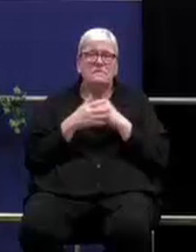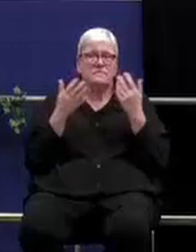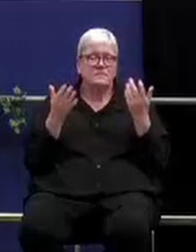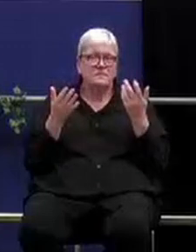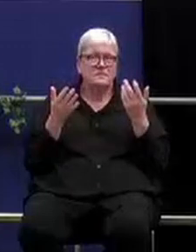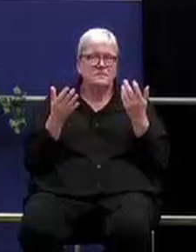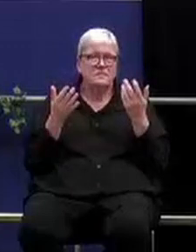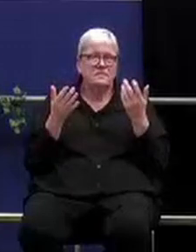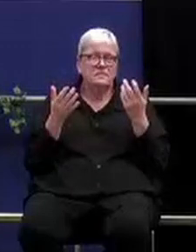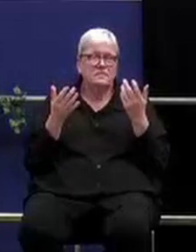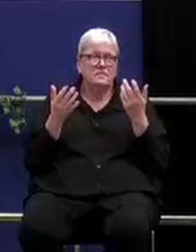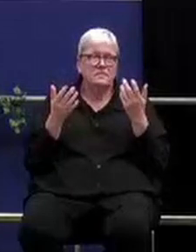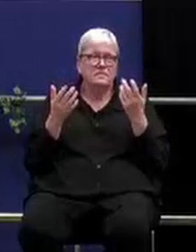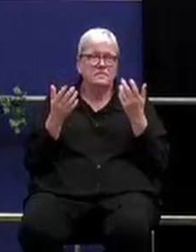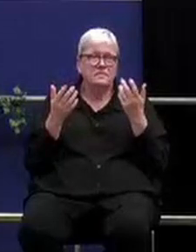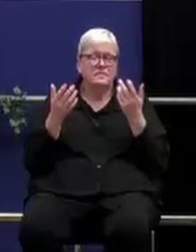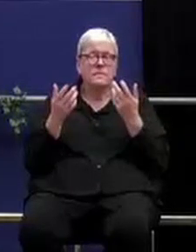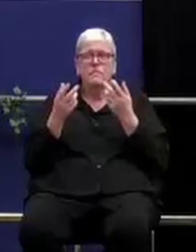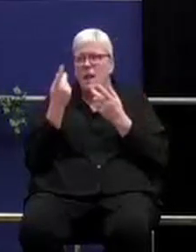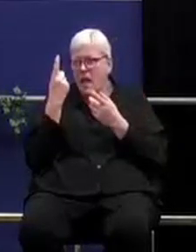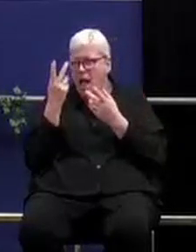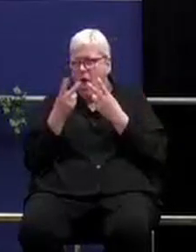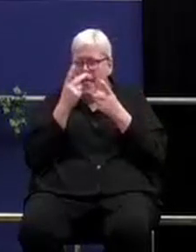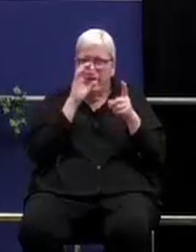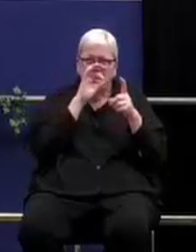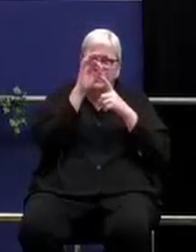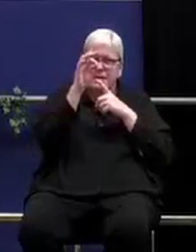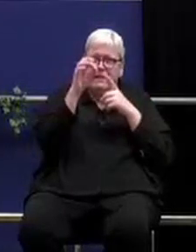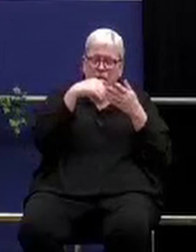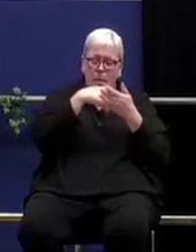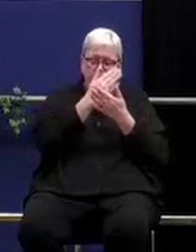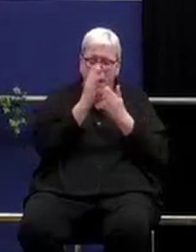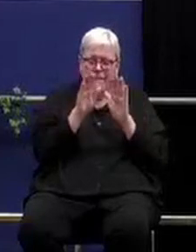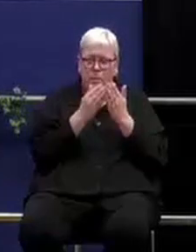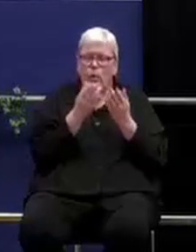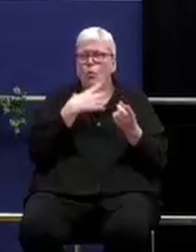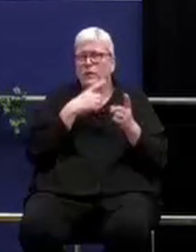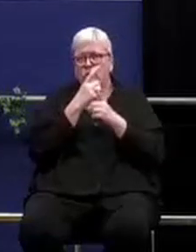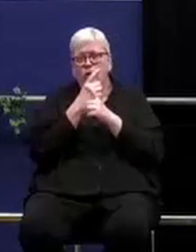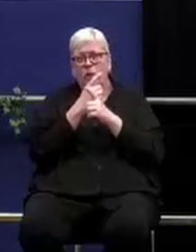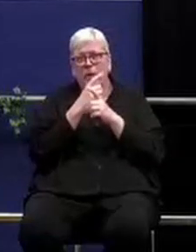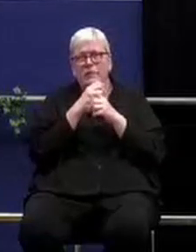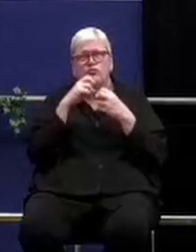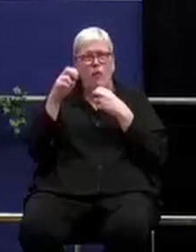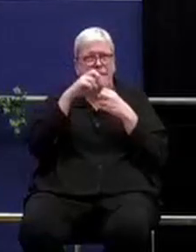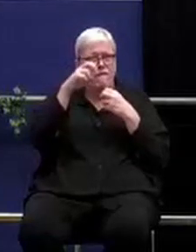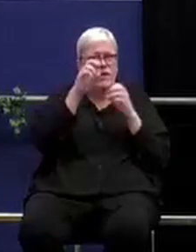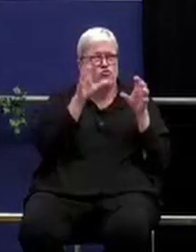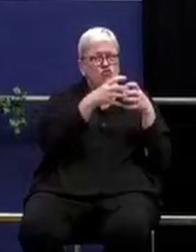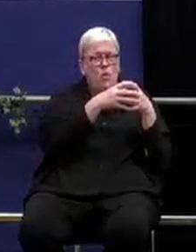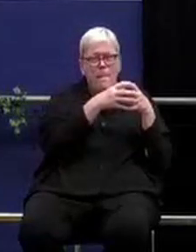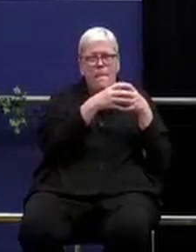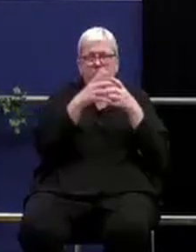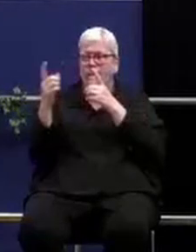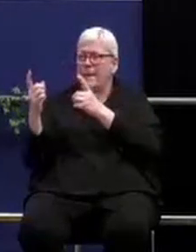There's one other quite particular part of the book that I want to touch on, which is the traveling group, the group that meets